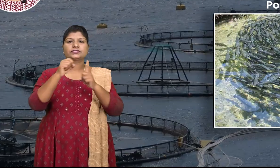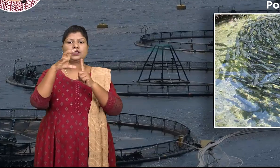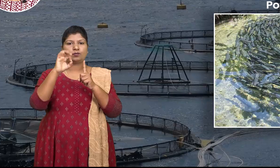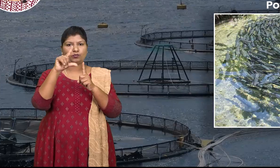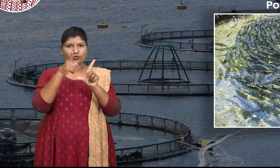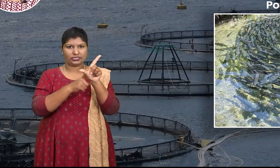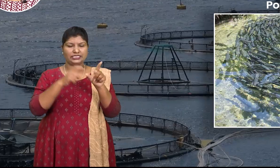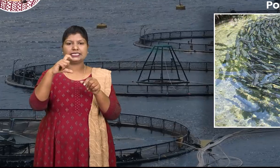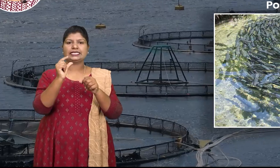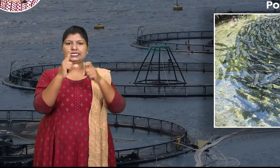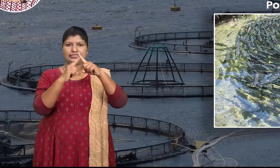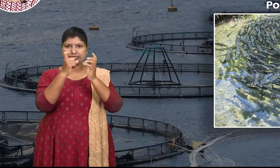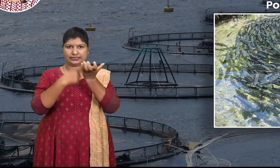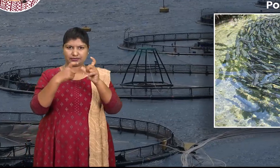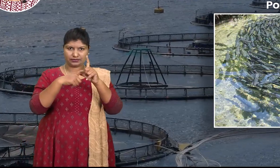Polyculture.